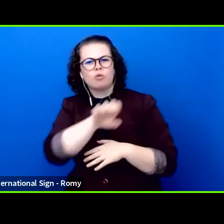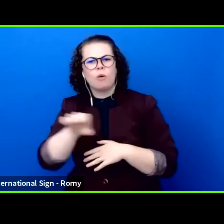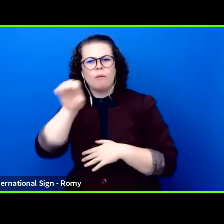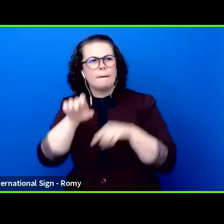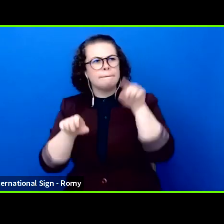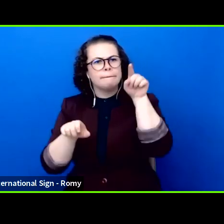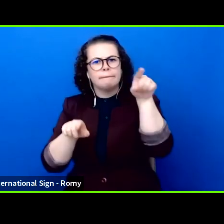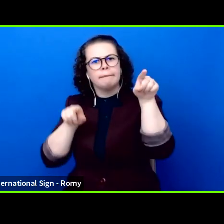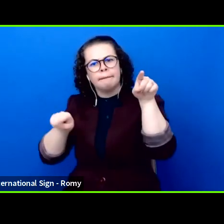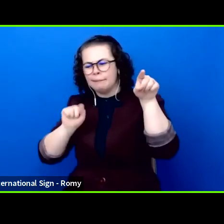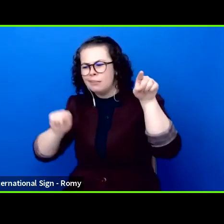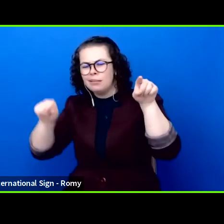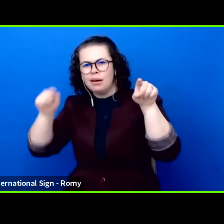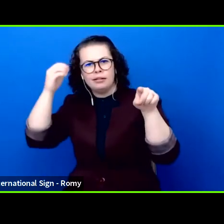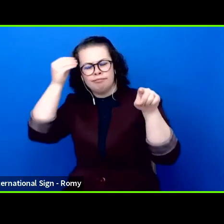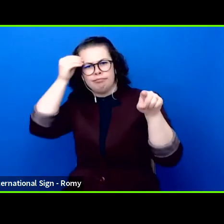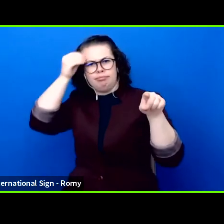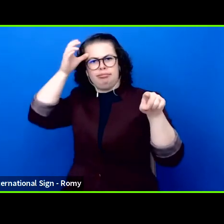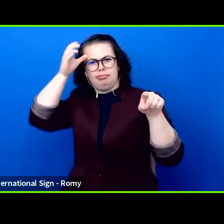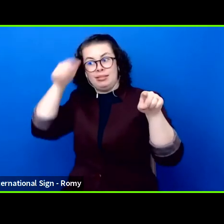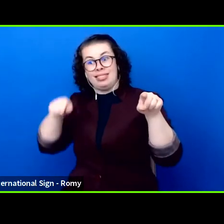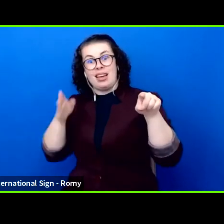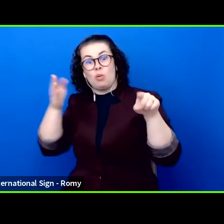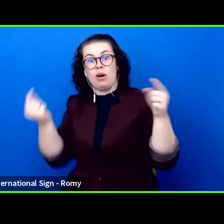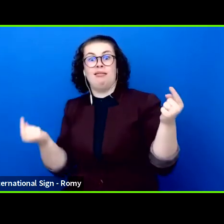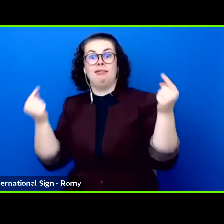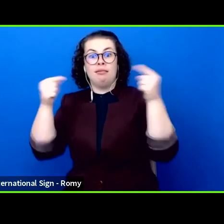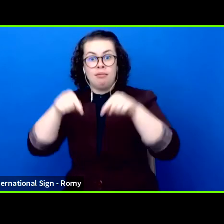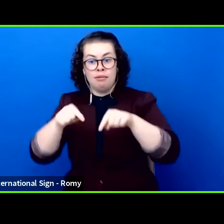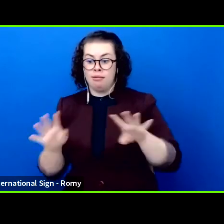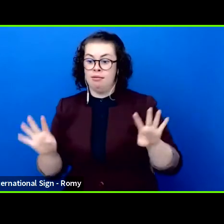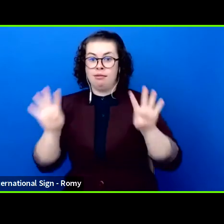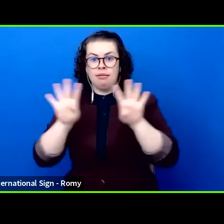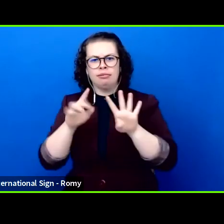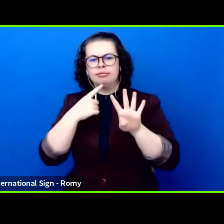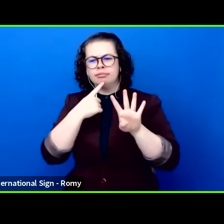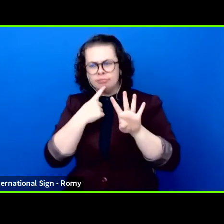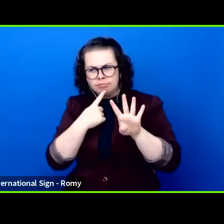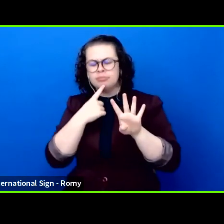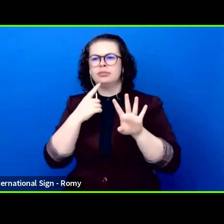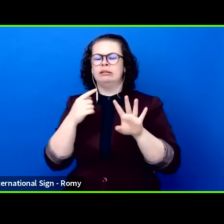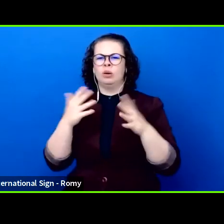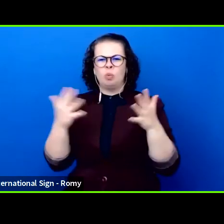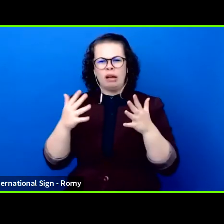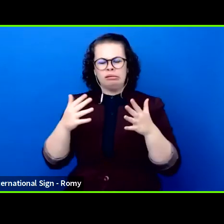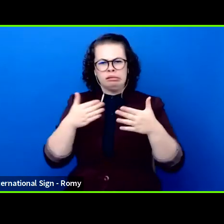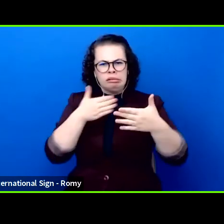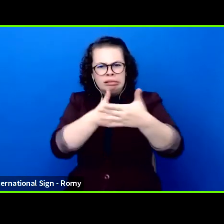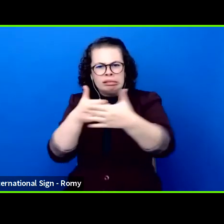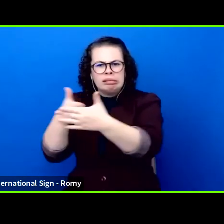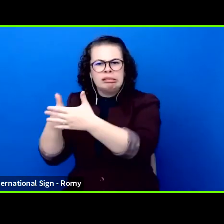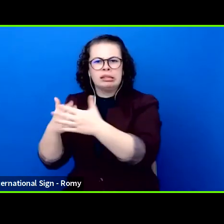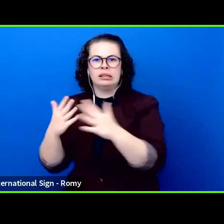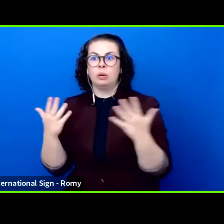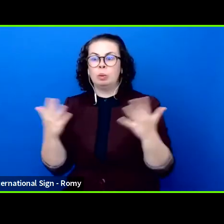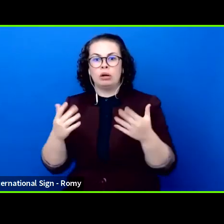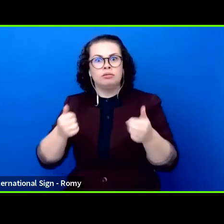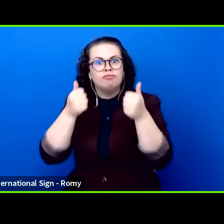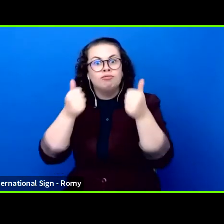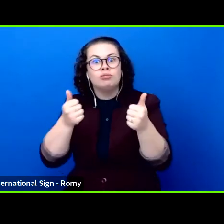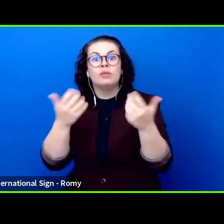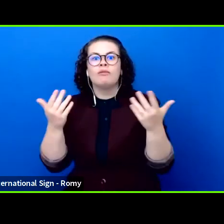discuss challenges to and chances of international collaboration in higher theatre and performing